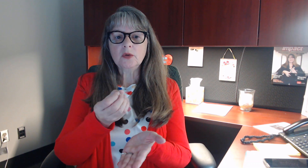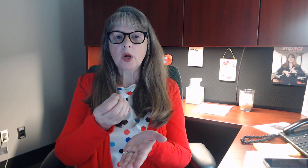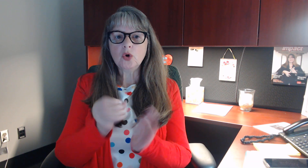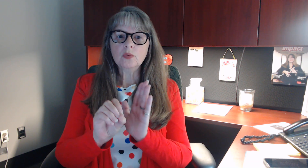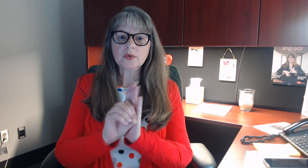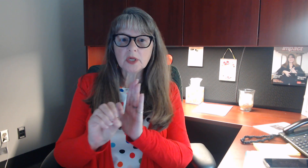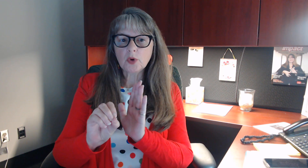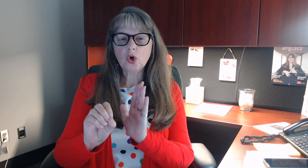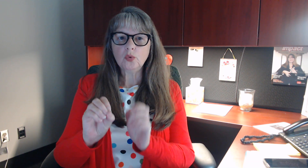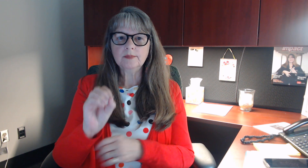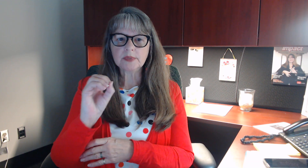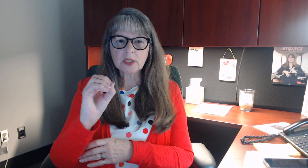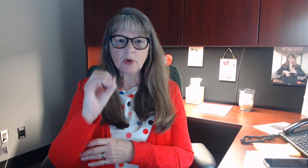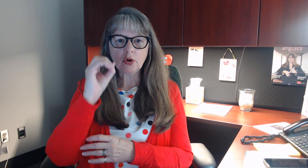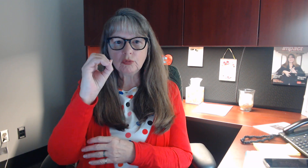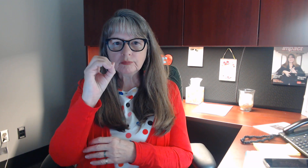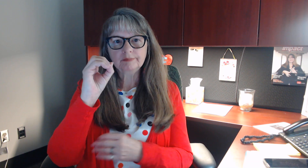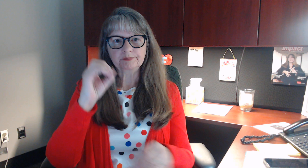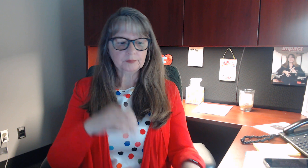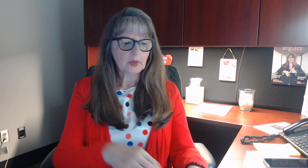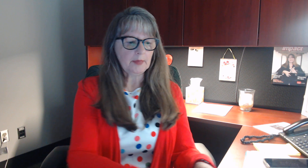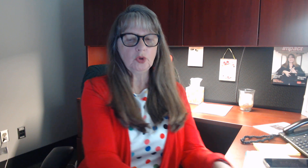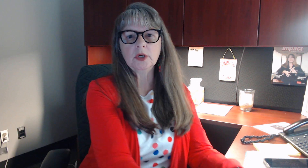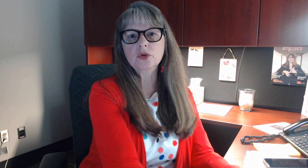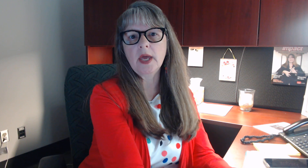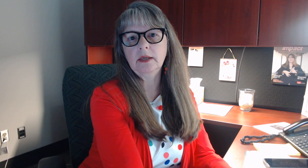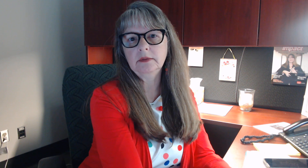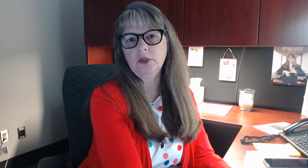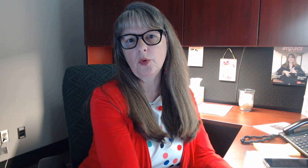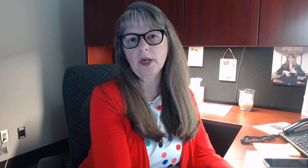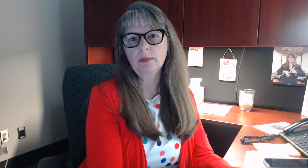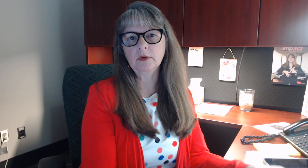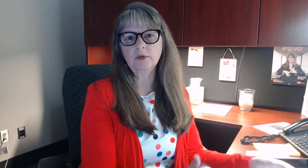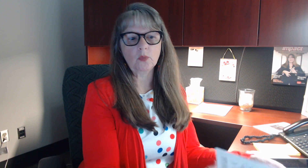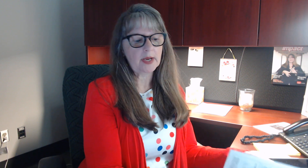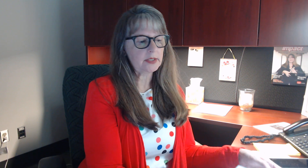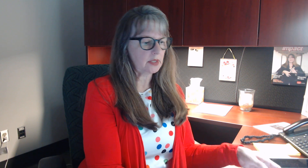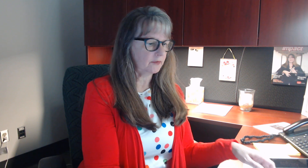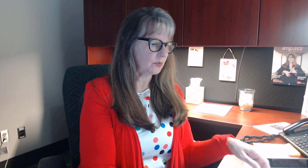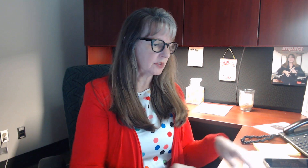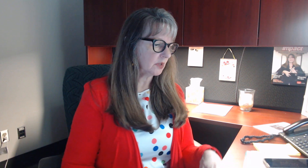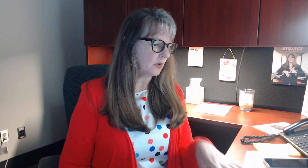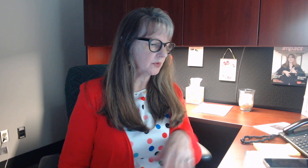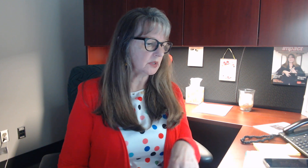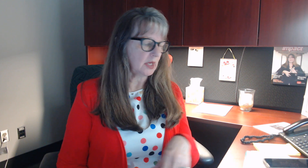0, 0, 0. I mean, you can do that, you know, in a number of different ways of doing 0. It's the same.